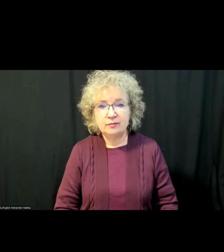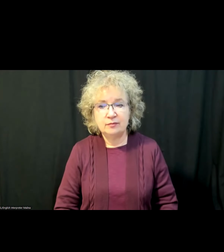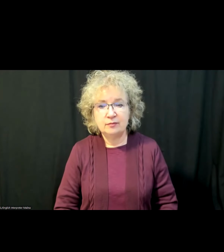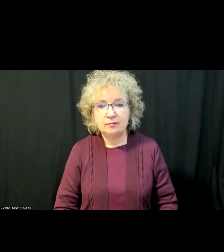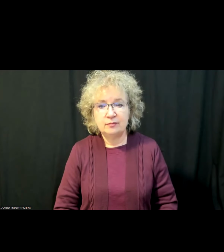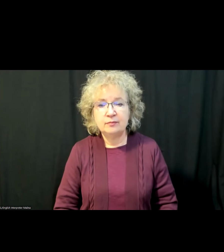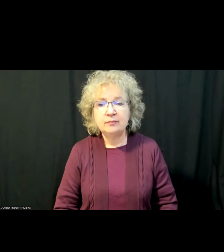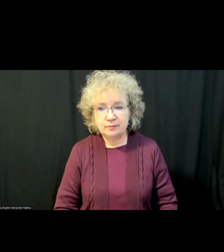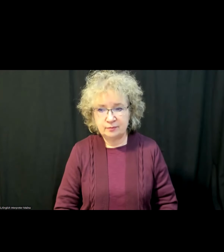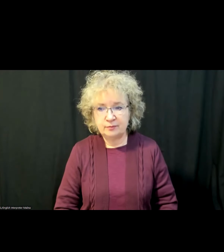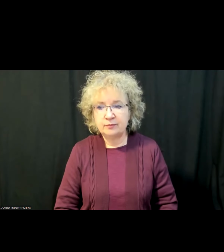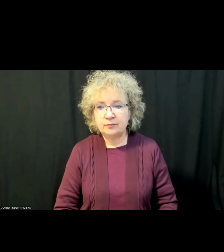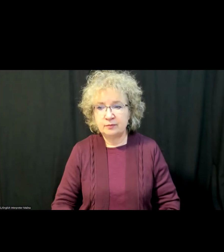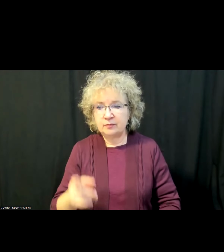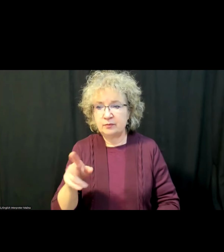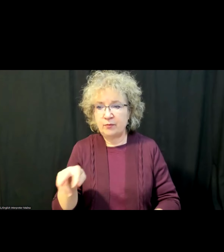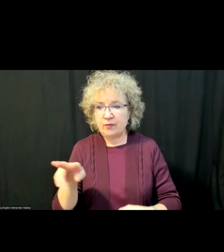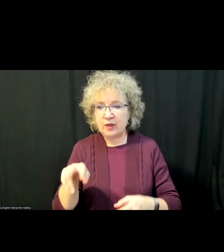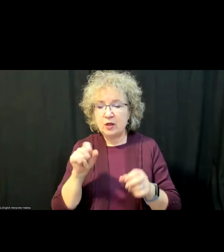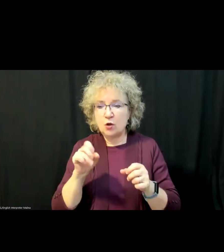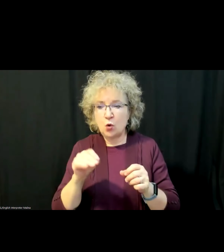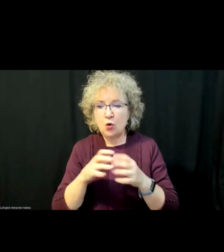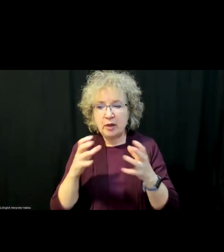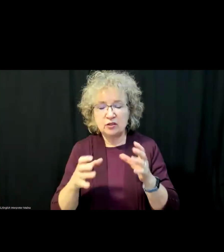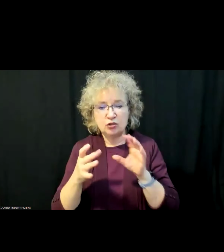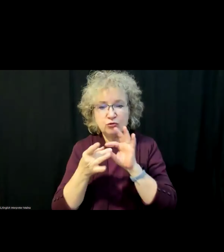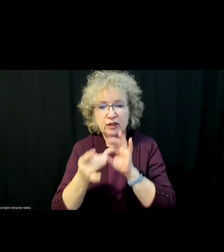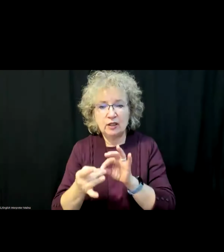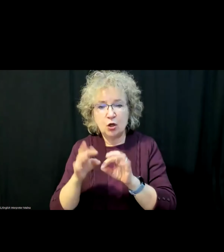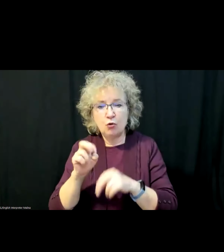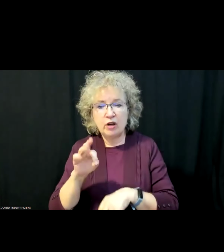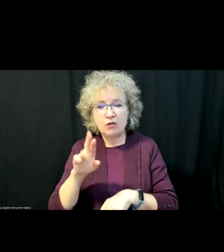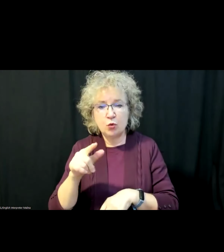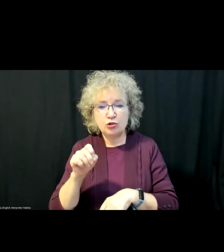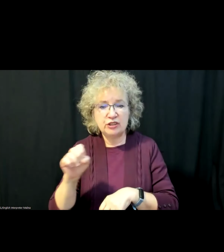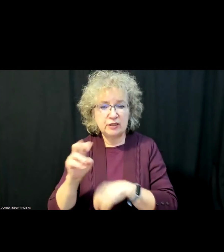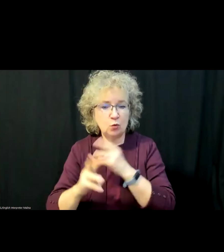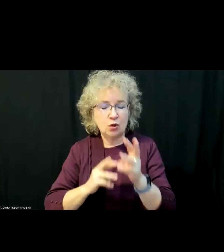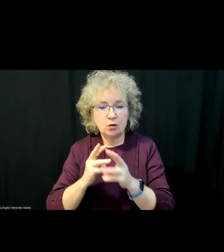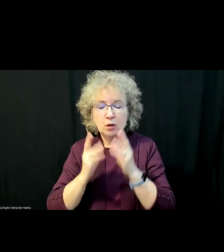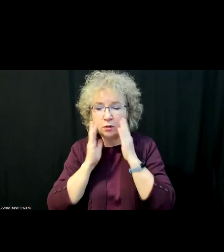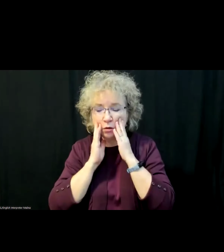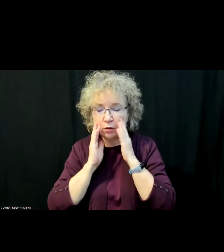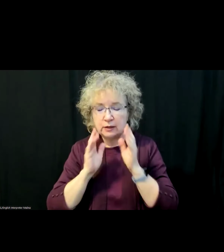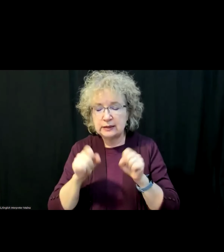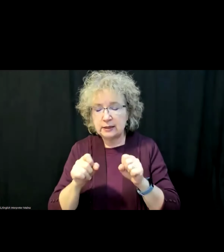Yeah, so much related to the, to the refugee world, oh my goodness, yeah.